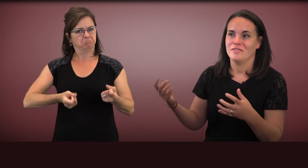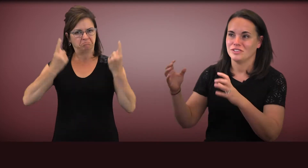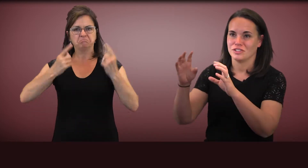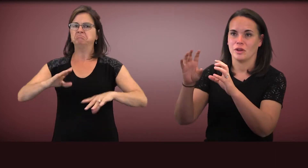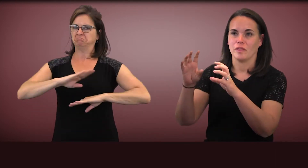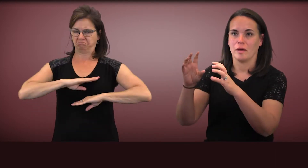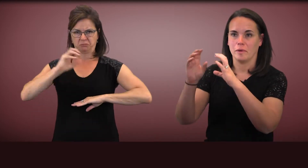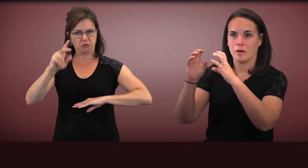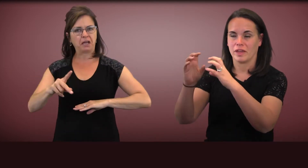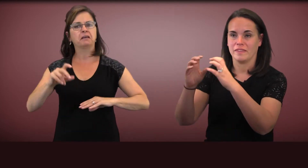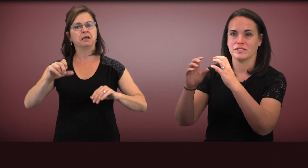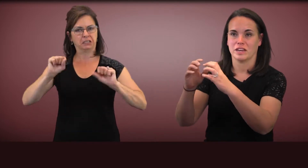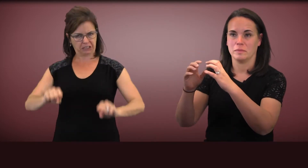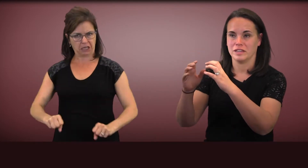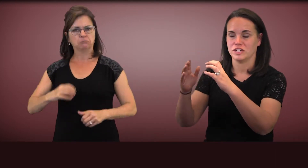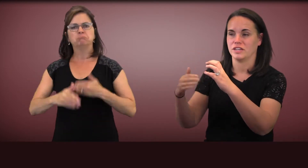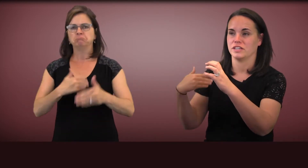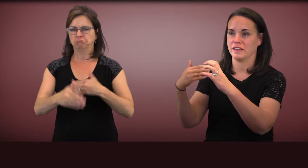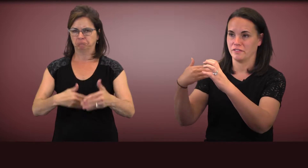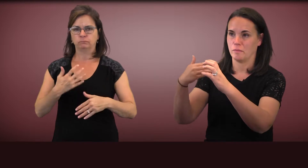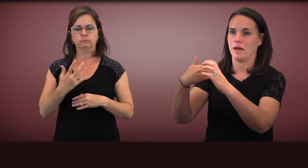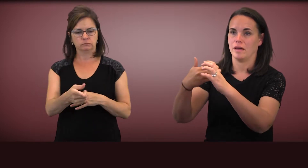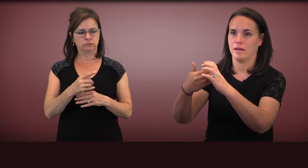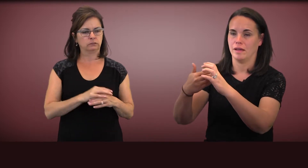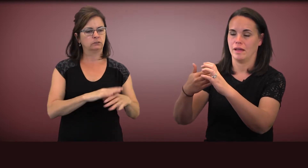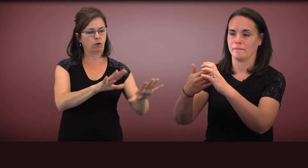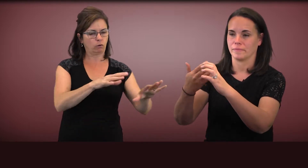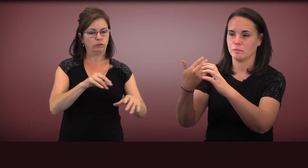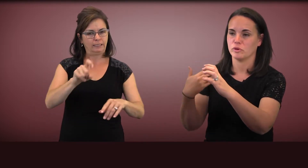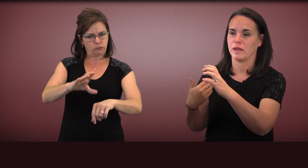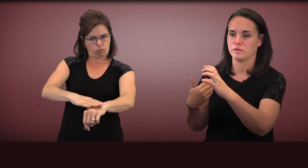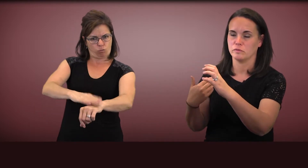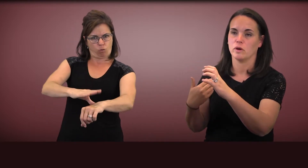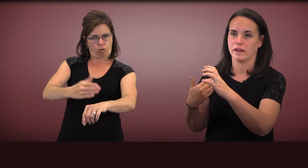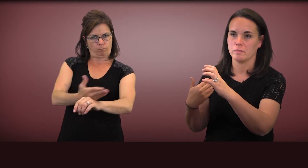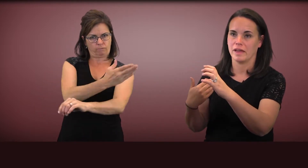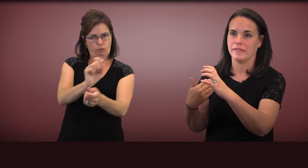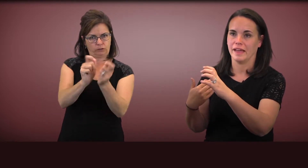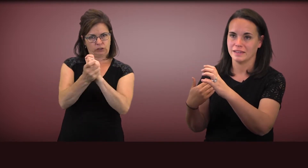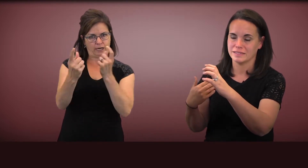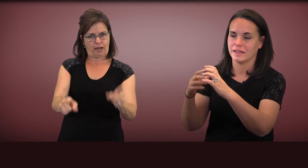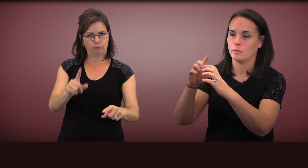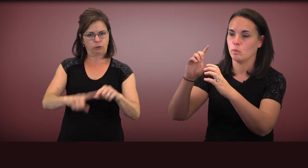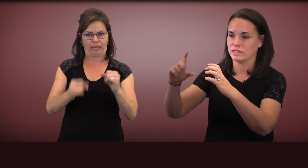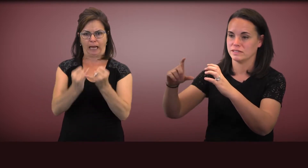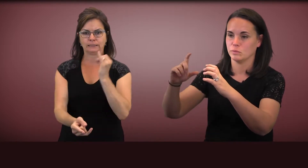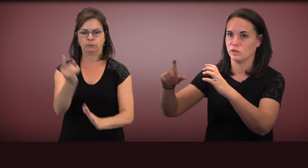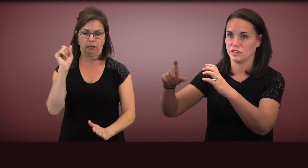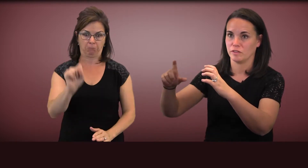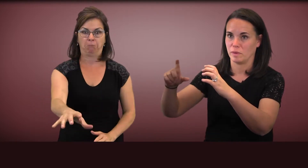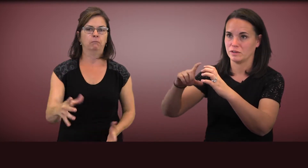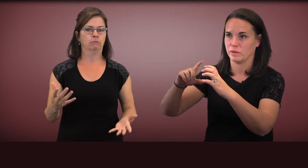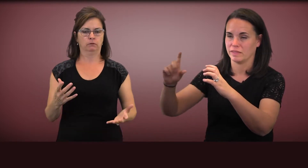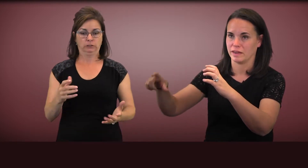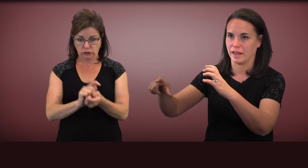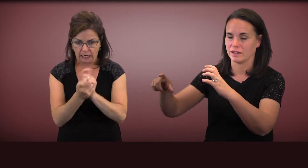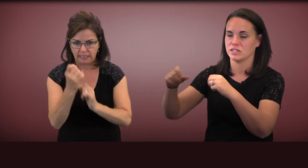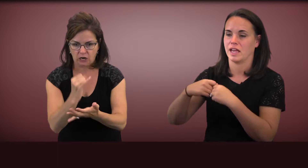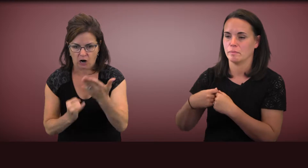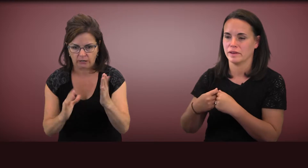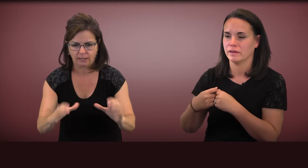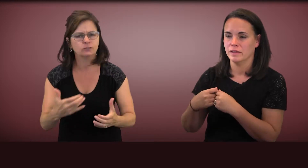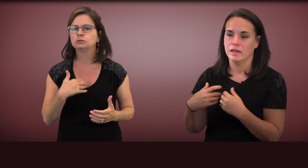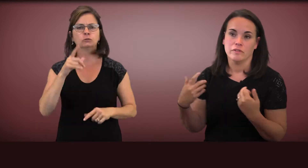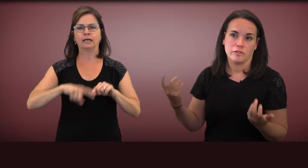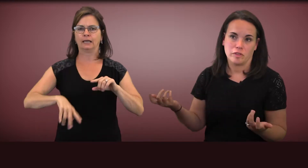in itself to show them, okay, there's going to be a change, and give them preemptive warning about that and what to expect, what's going to